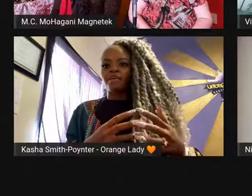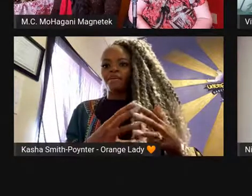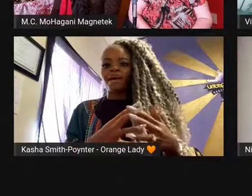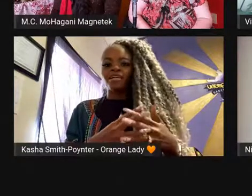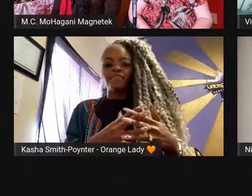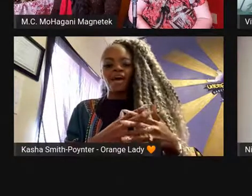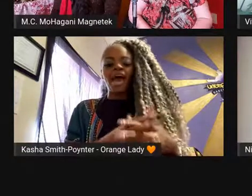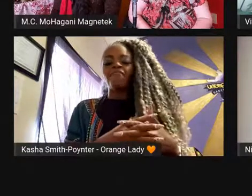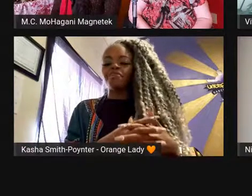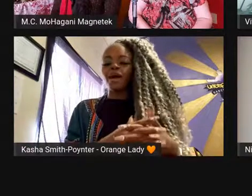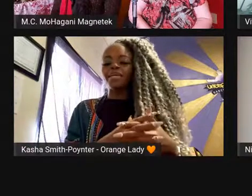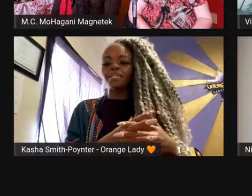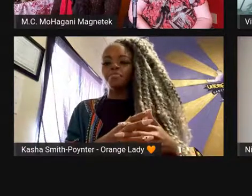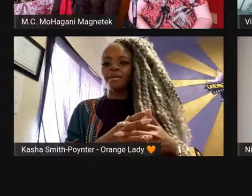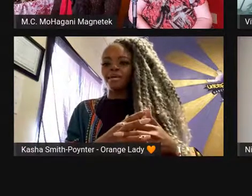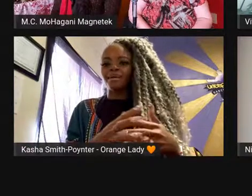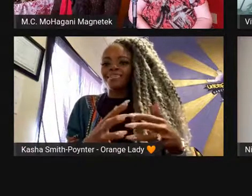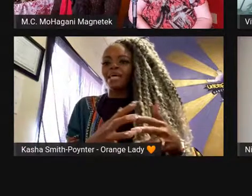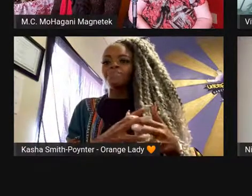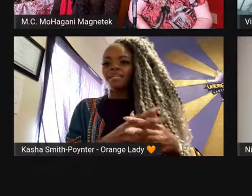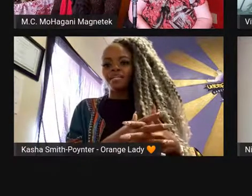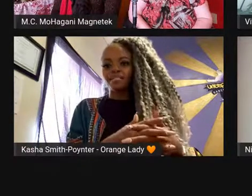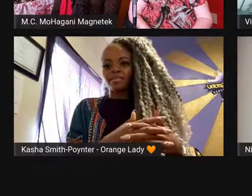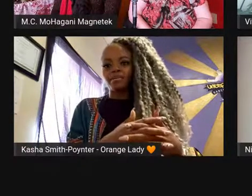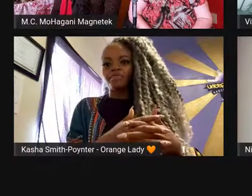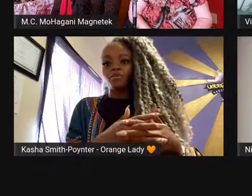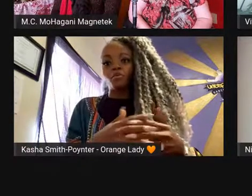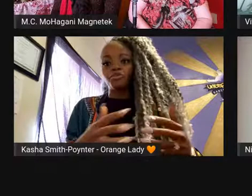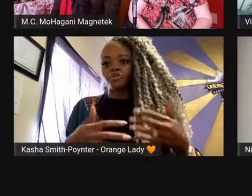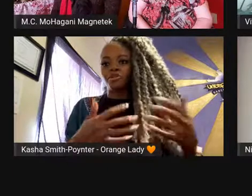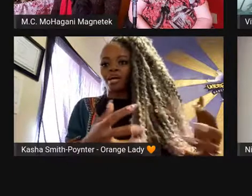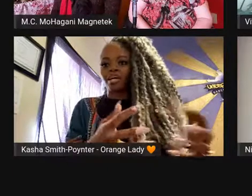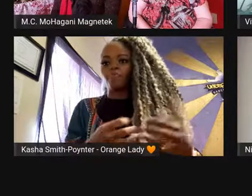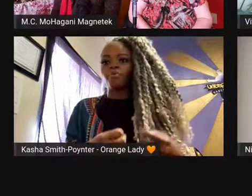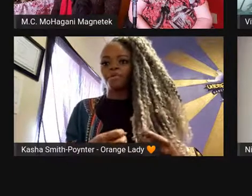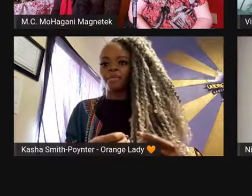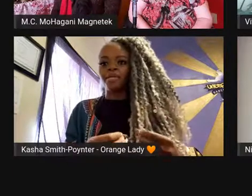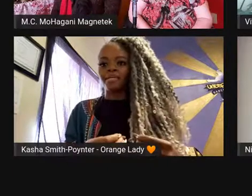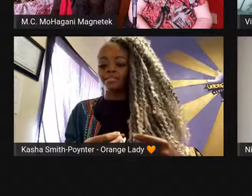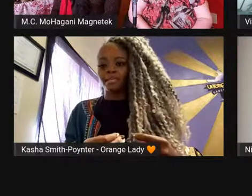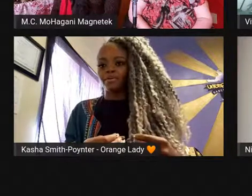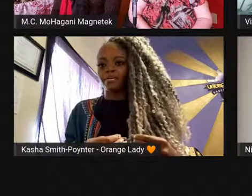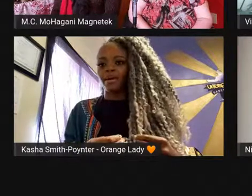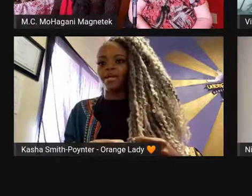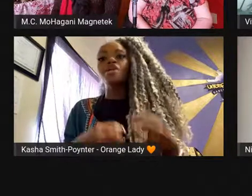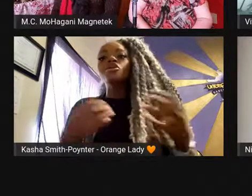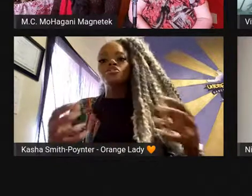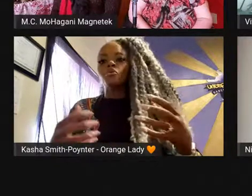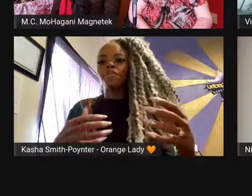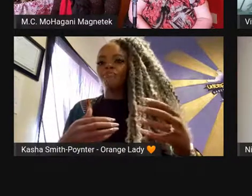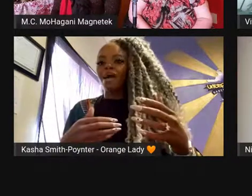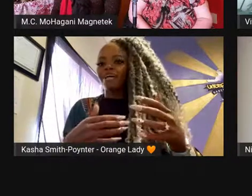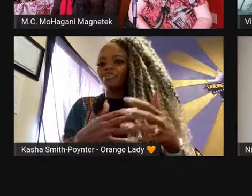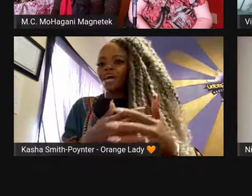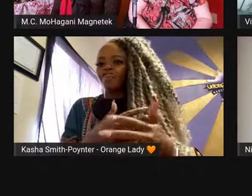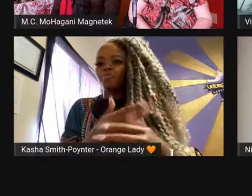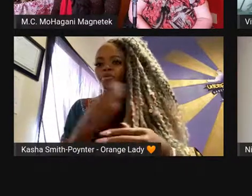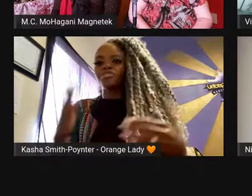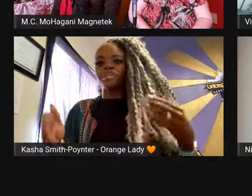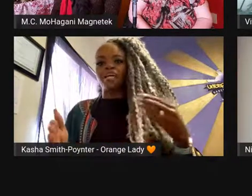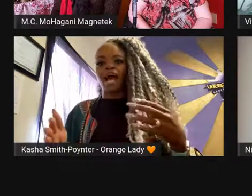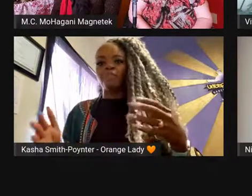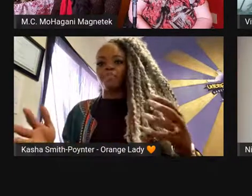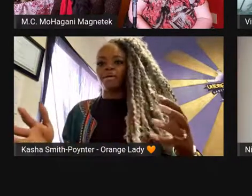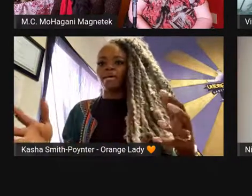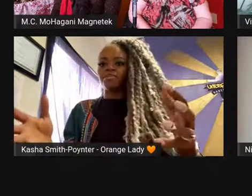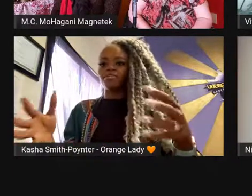And if that avenue hasn't been accepting necessarily of the culture, you're not going to pull them in necessarily. Right. So we've actually kind of